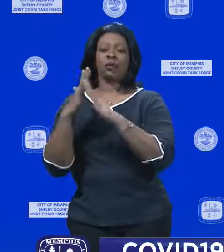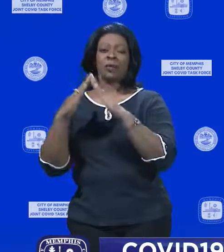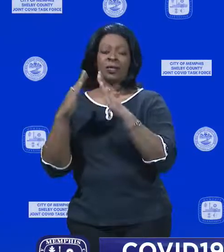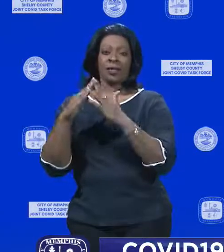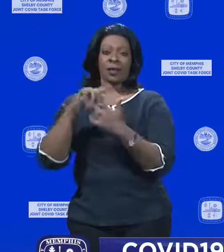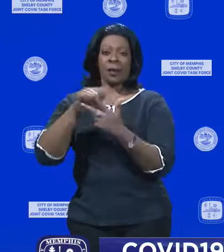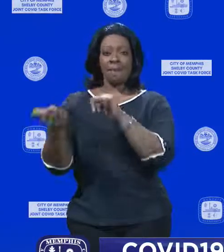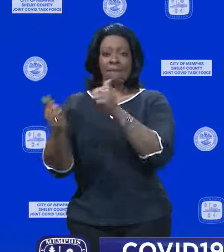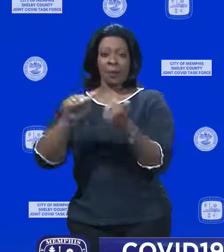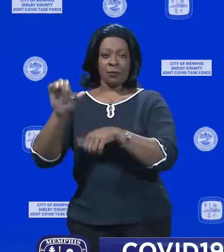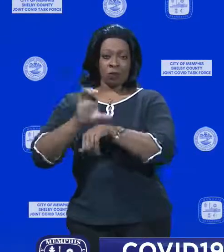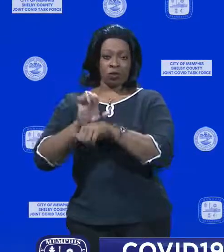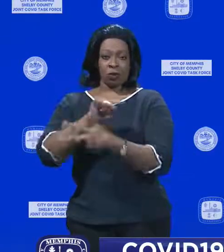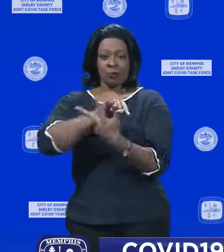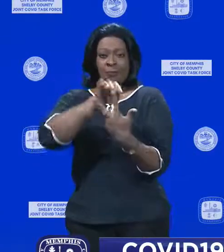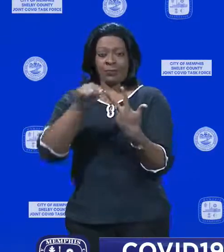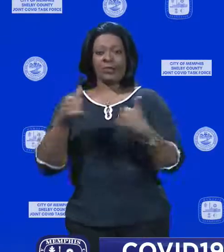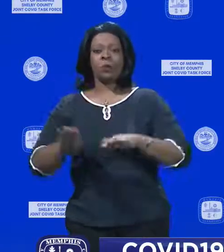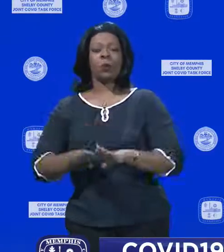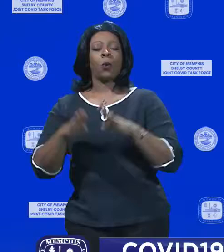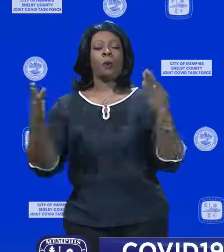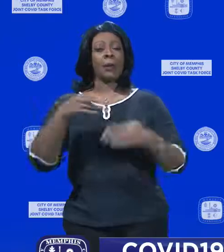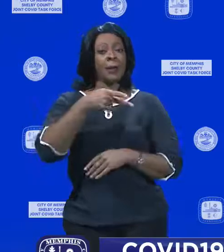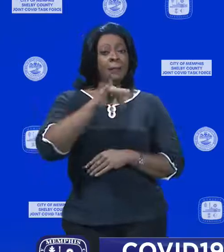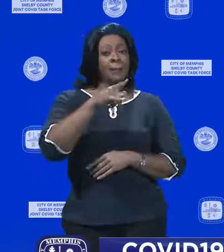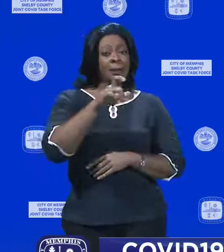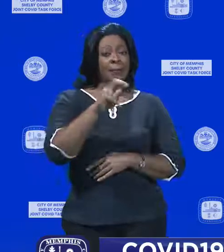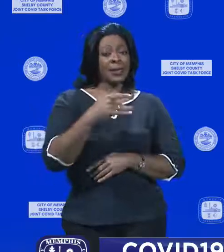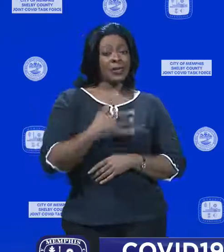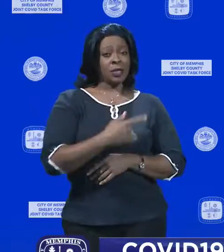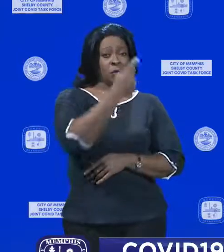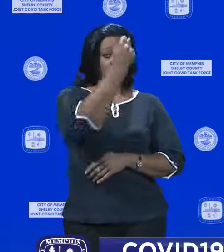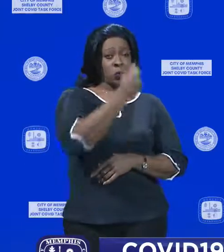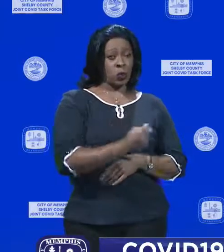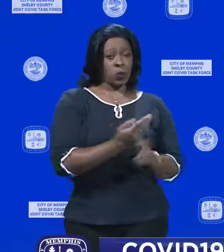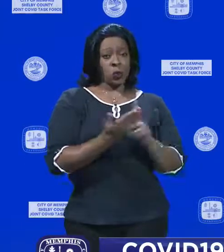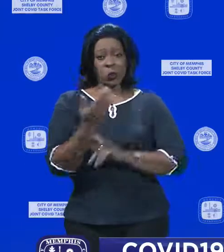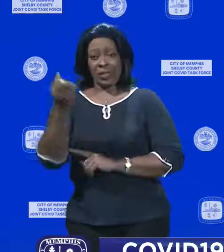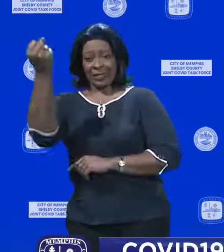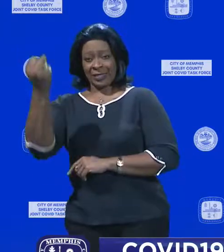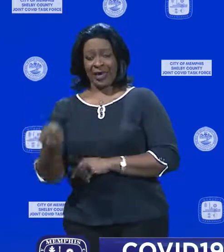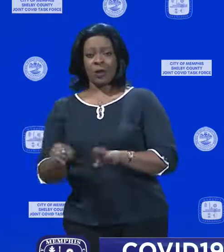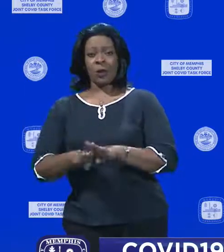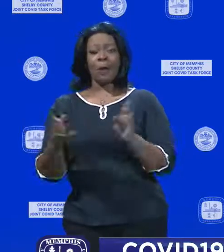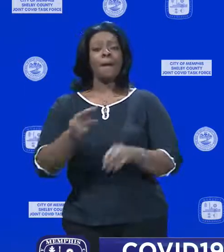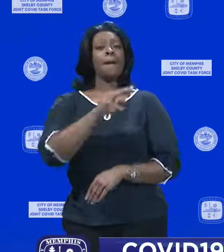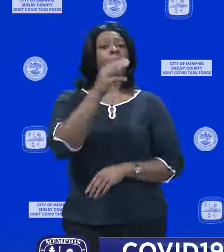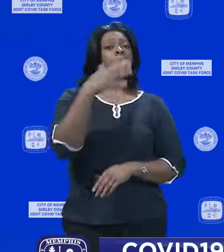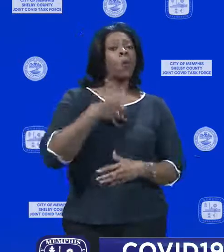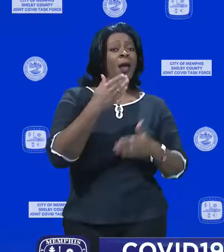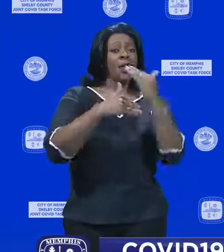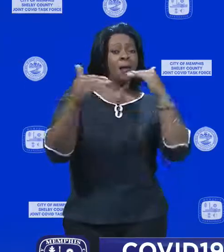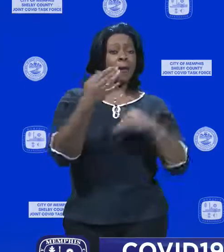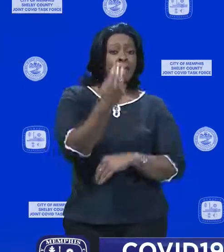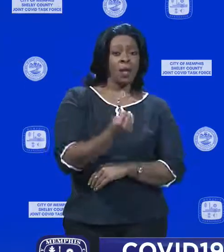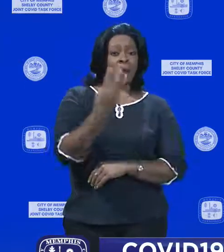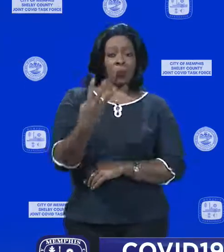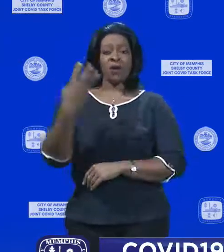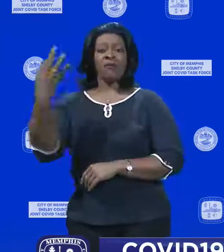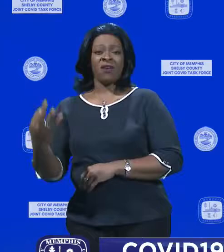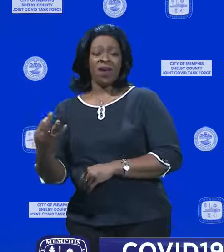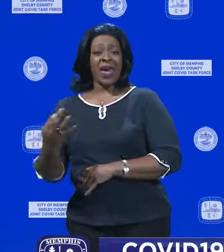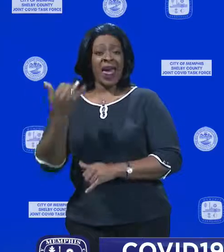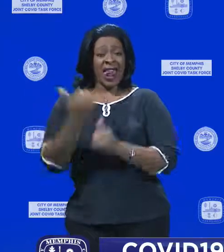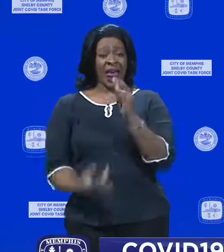the Baptist Church there. Pipkin Building is open Tuesday to Saturday. Whitehaven is open Monday, Wednesday, and Friday.